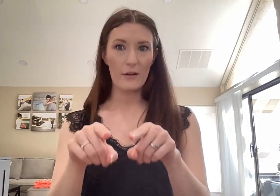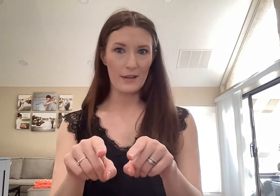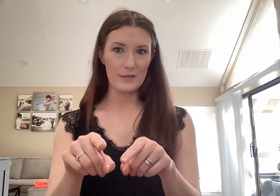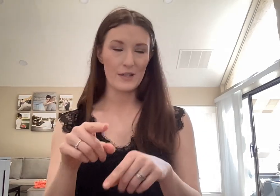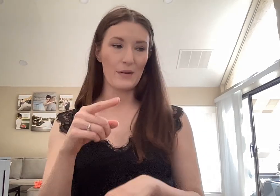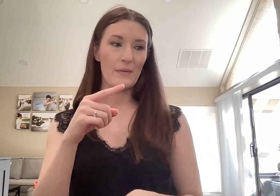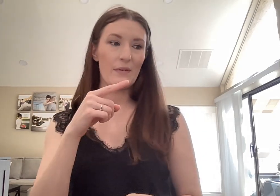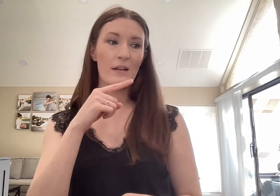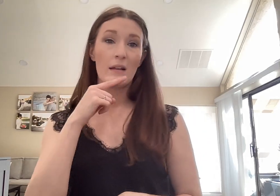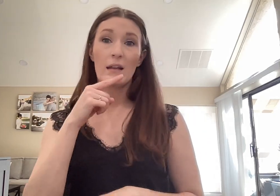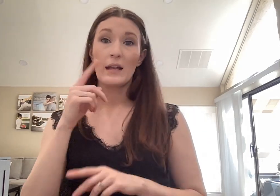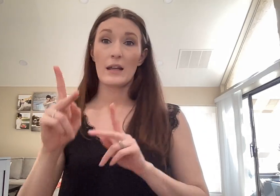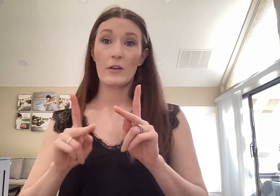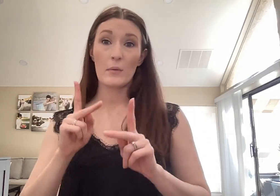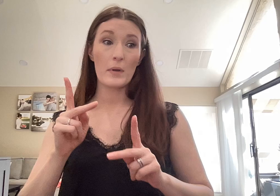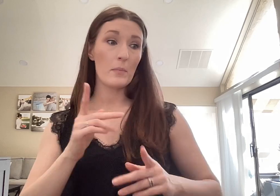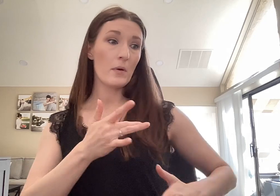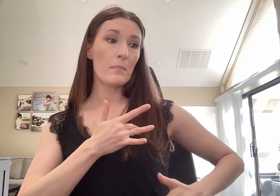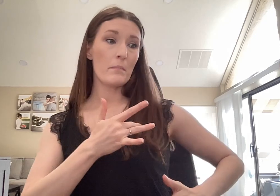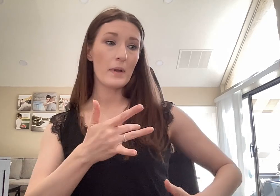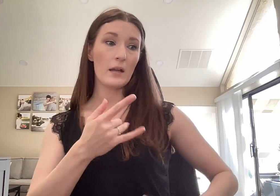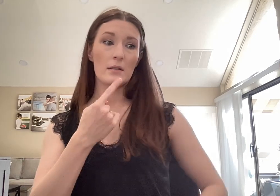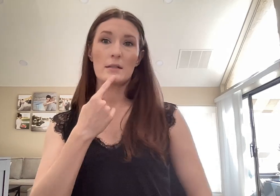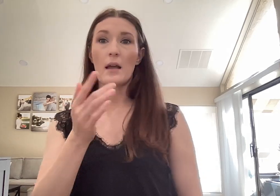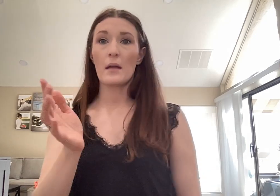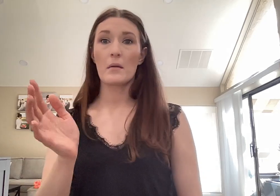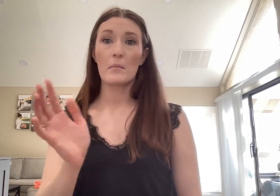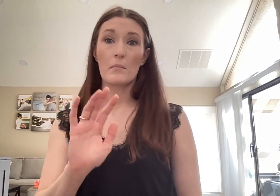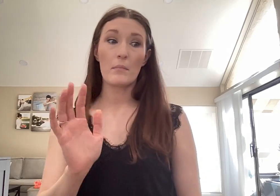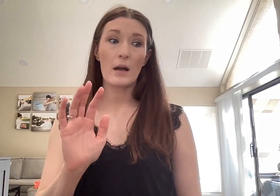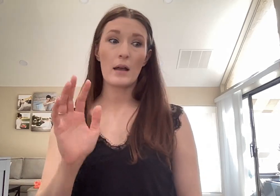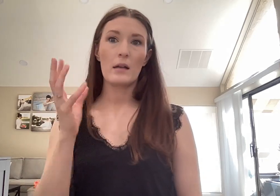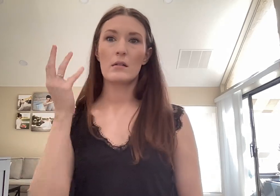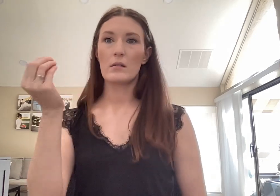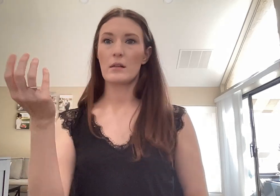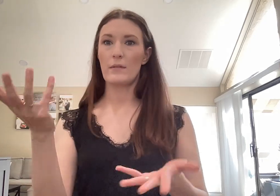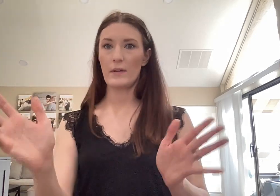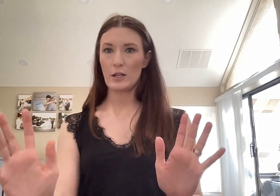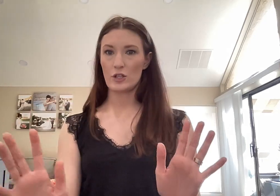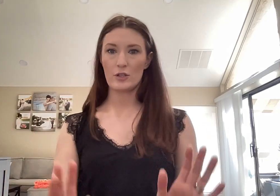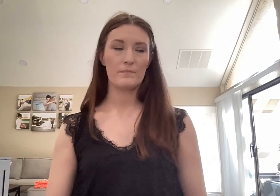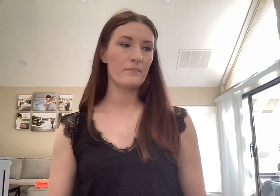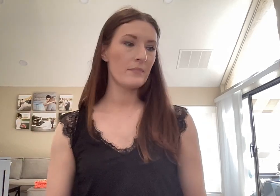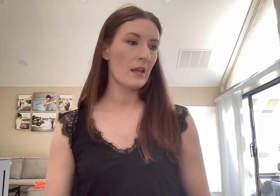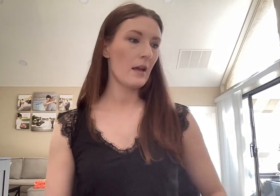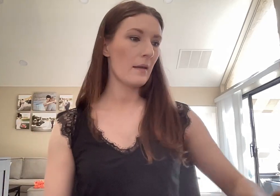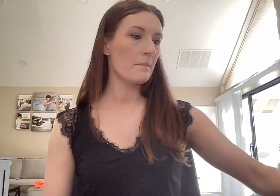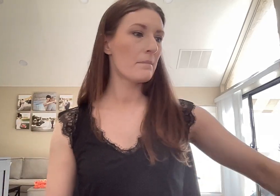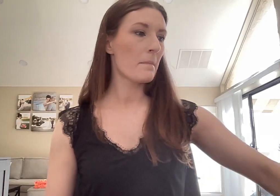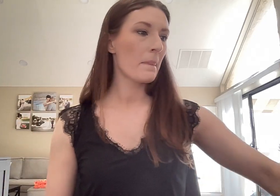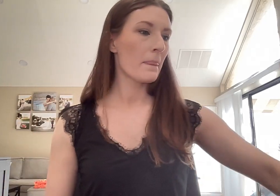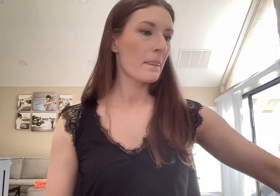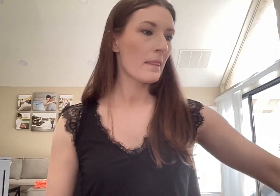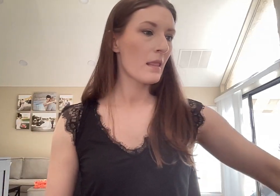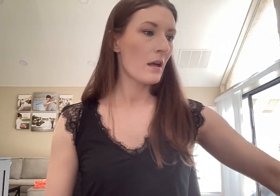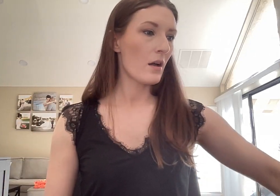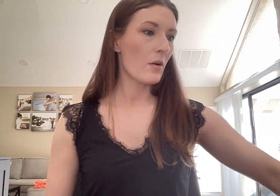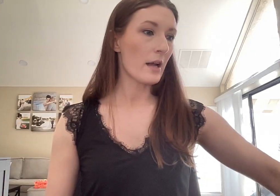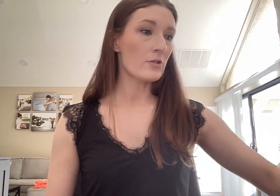Parallel tune, hearing people, bing, say bye, leave, finish. Okay,